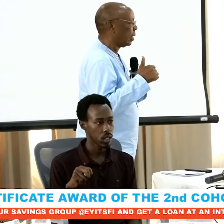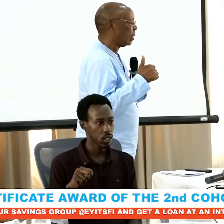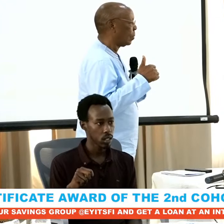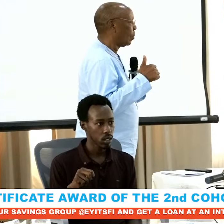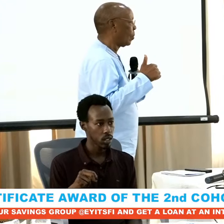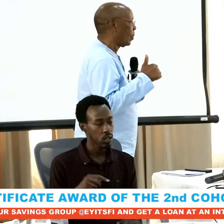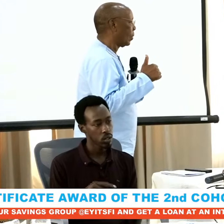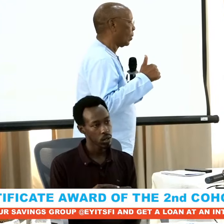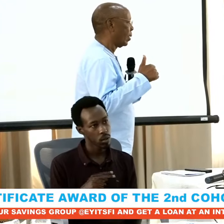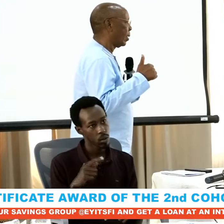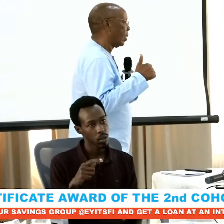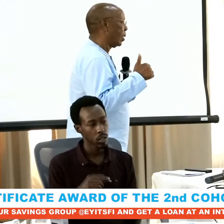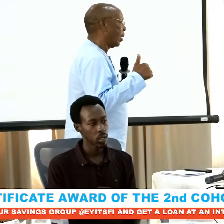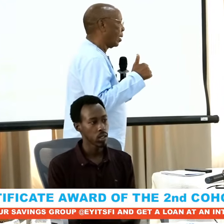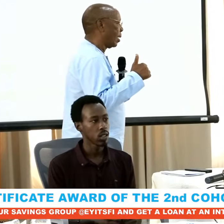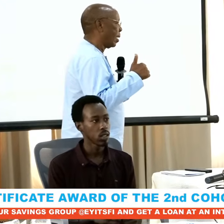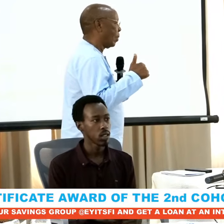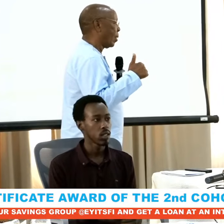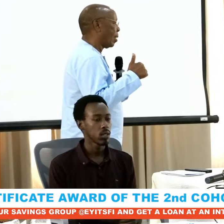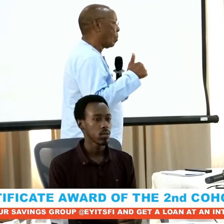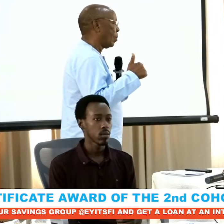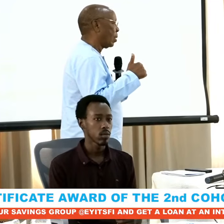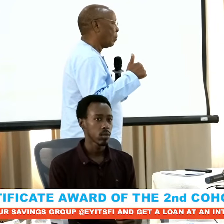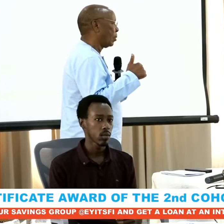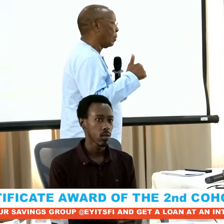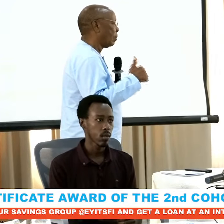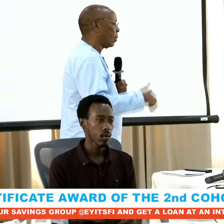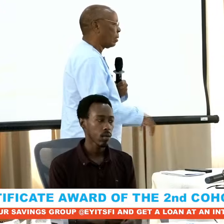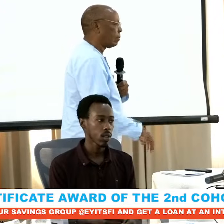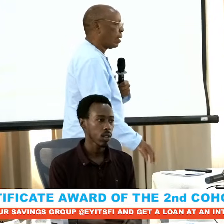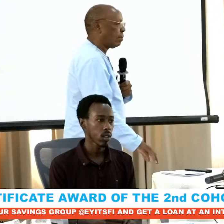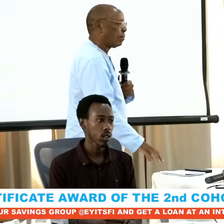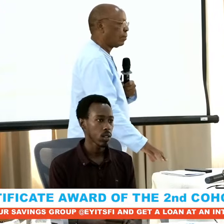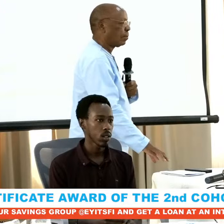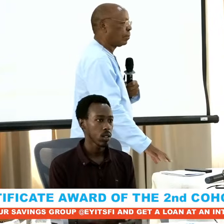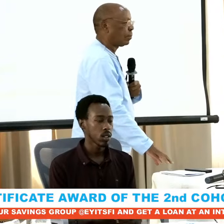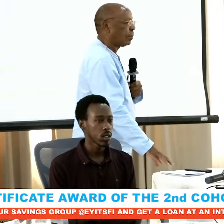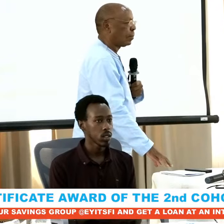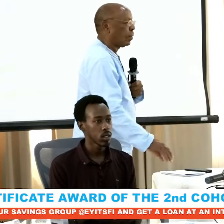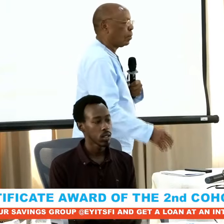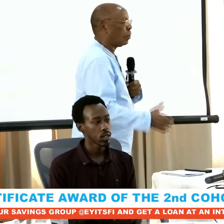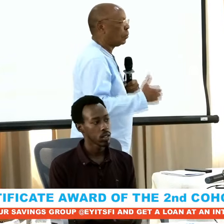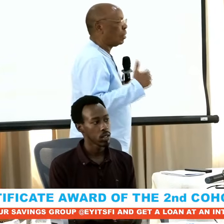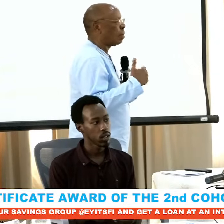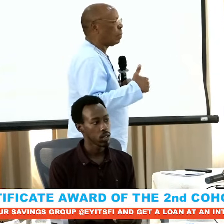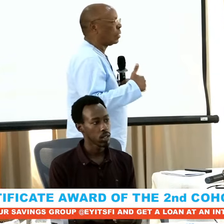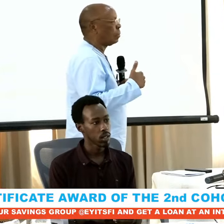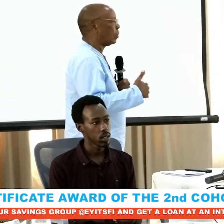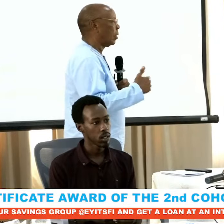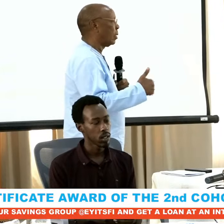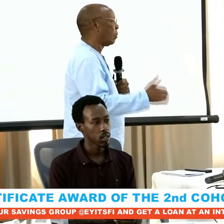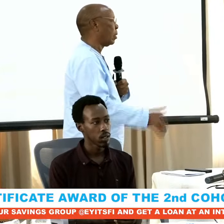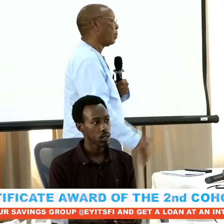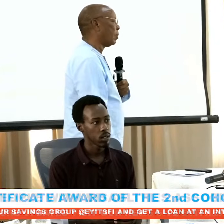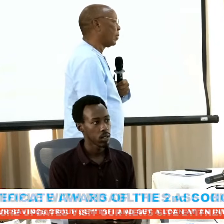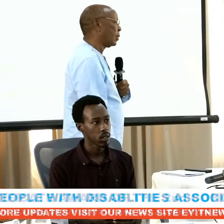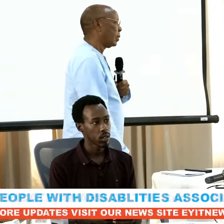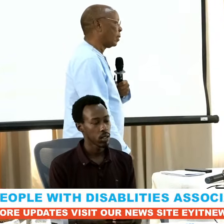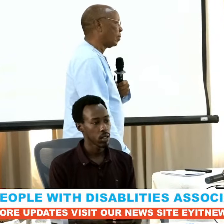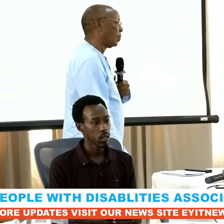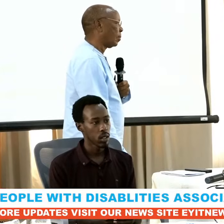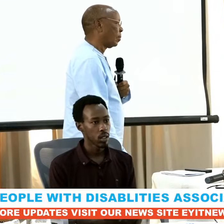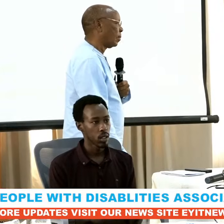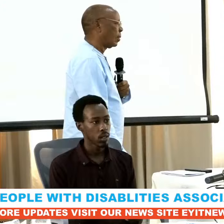60 years ago, and we are now more than possibly 45, also the people with special needs will keep